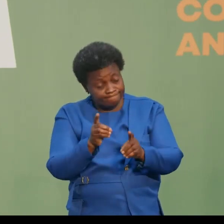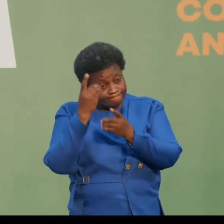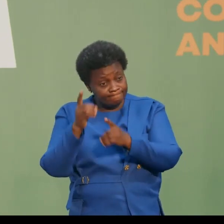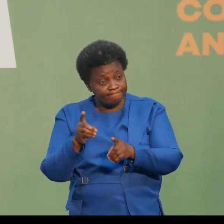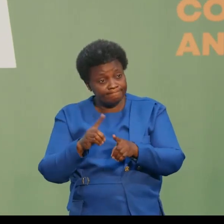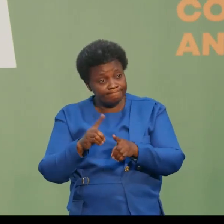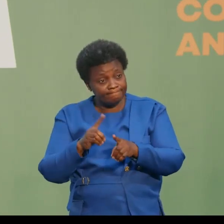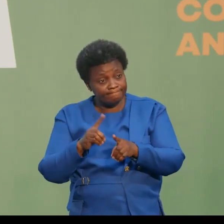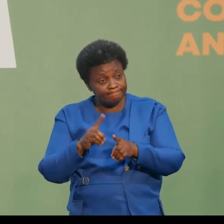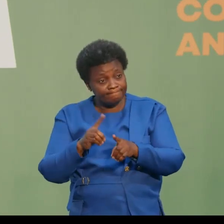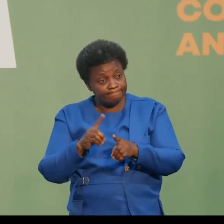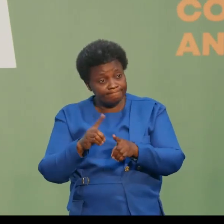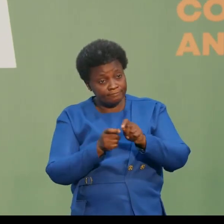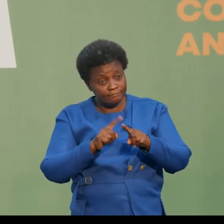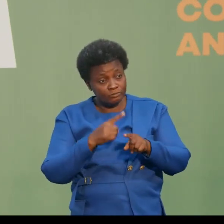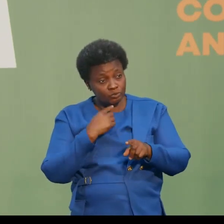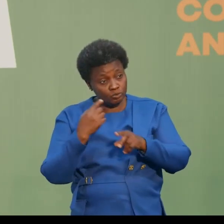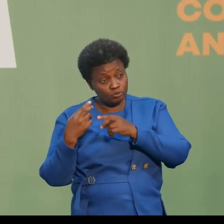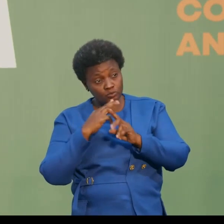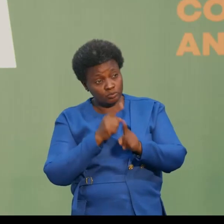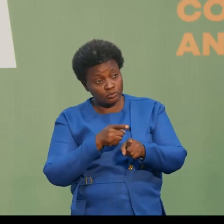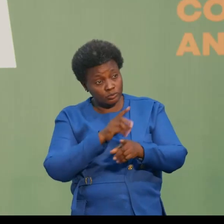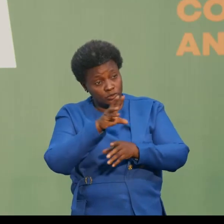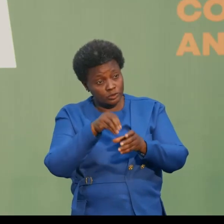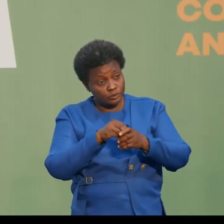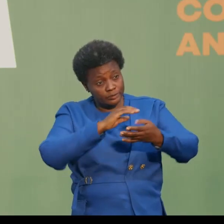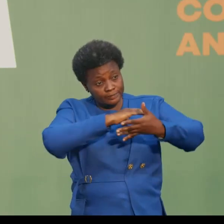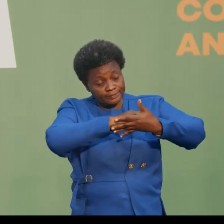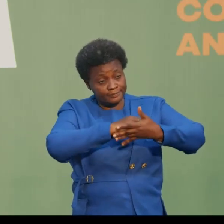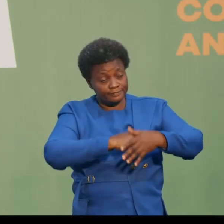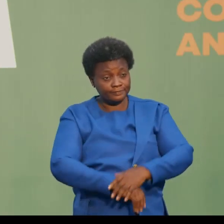direction of the HIV response, including prevention.